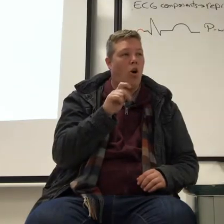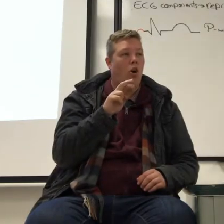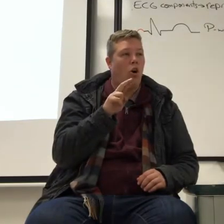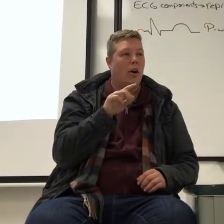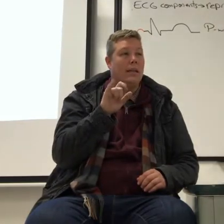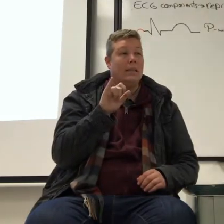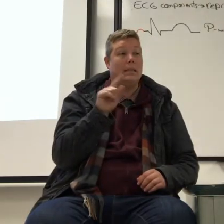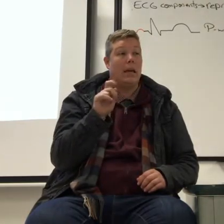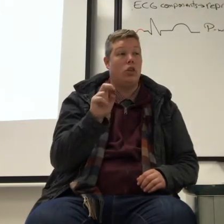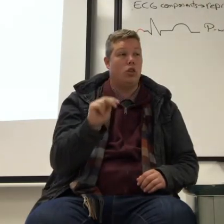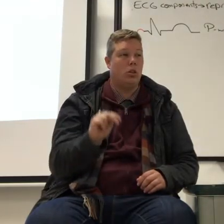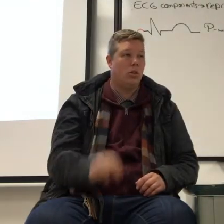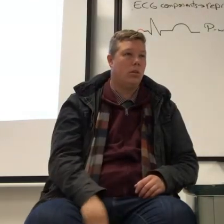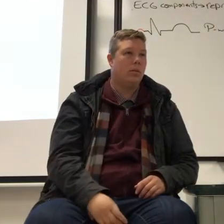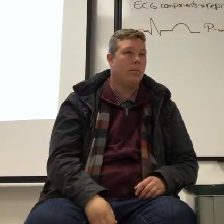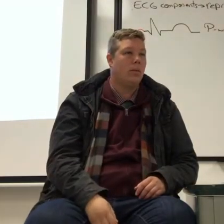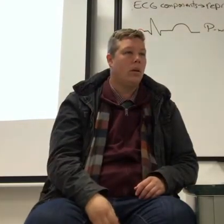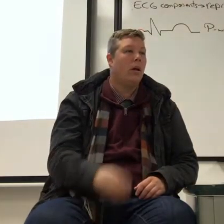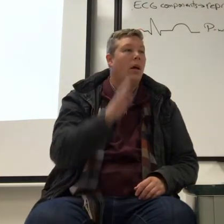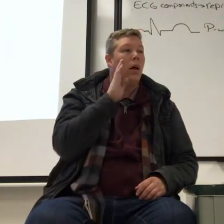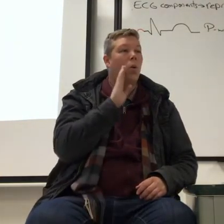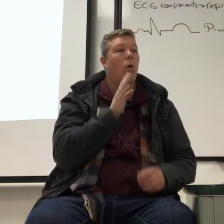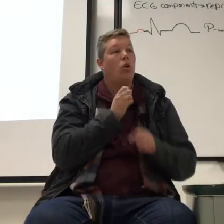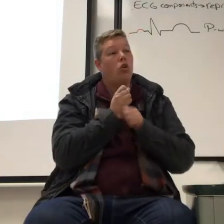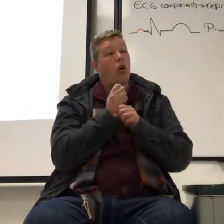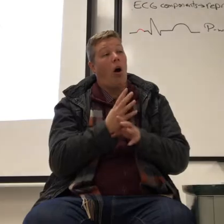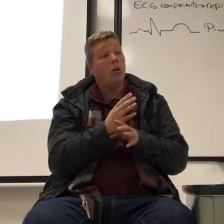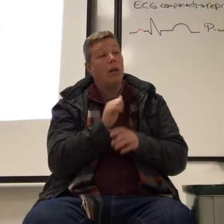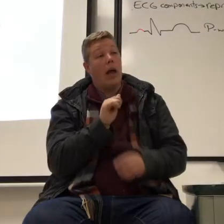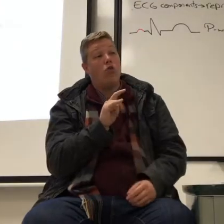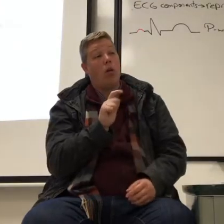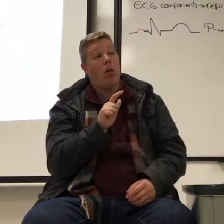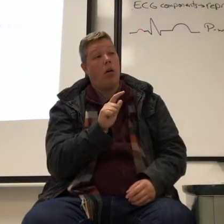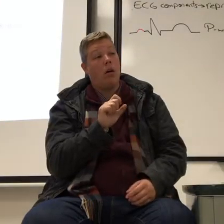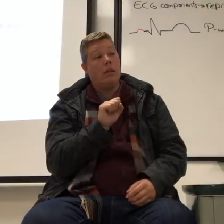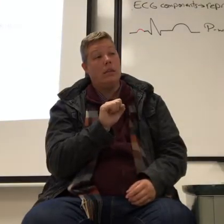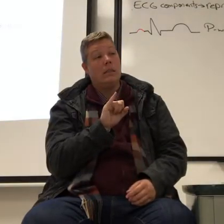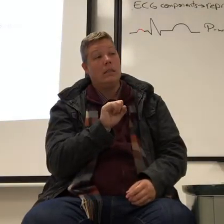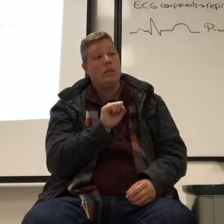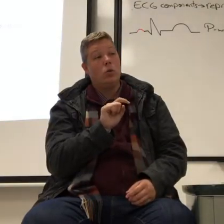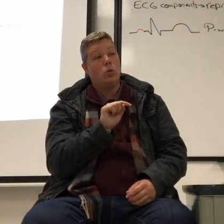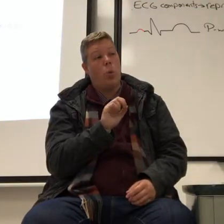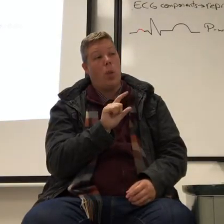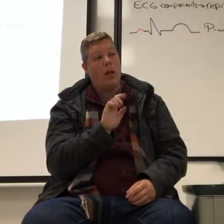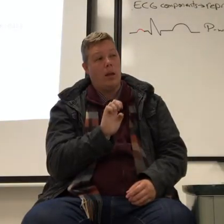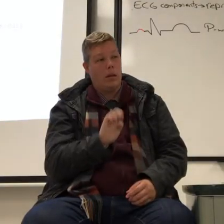Atrial depole. It will cause atrial systole.